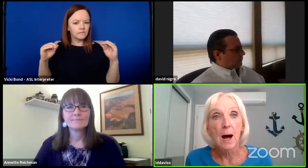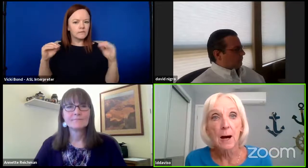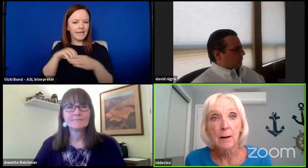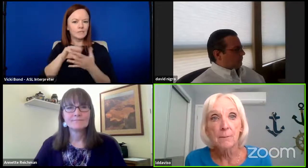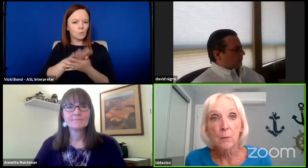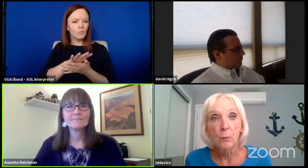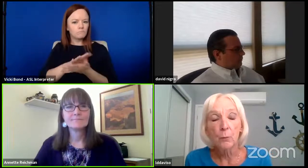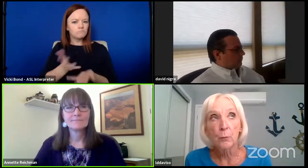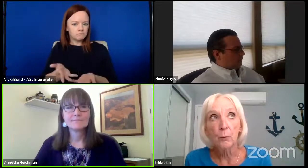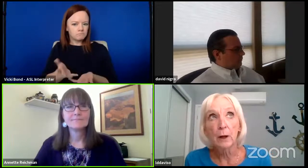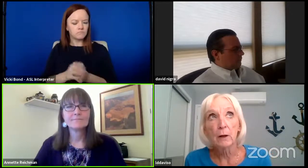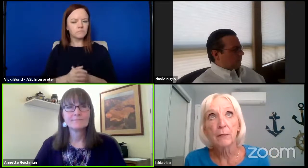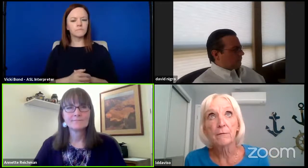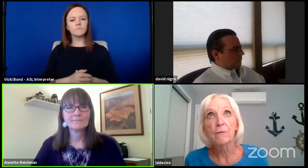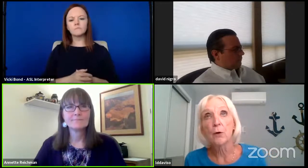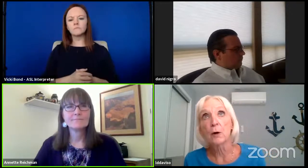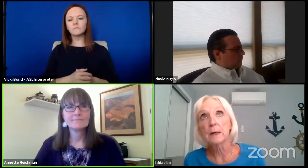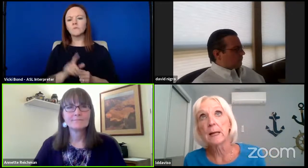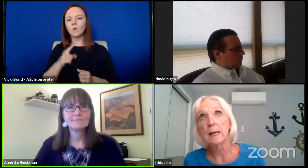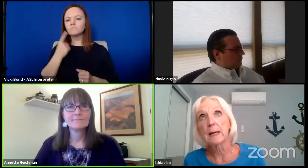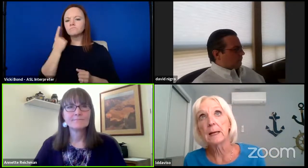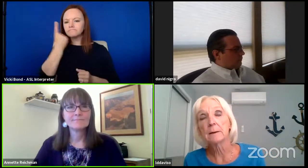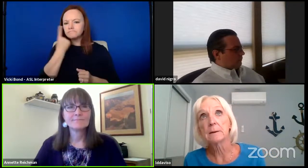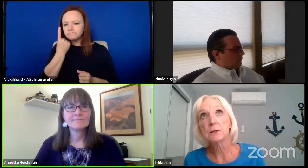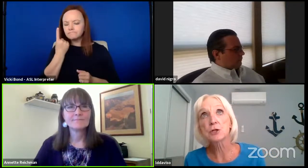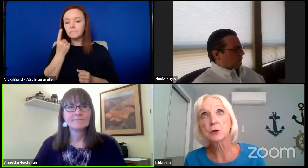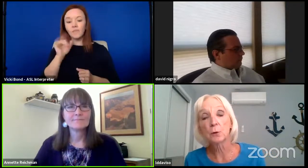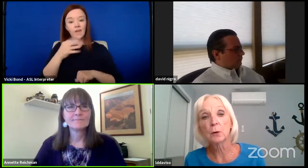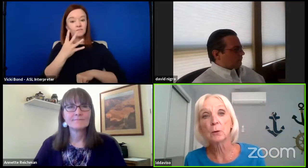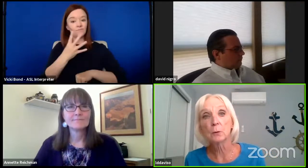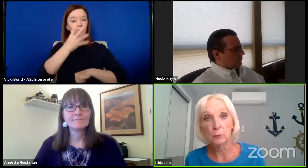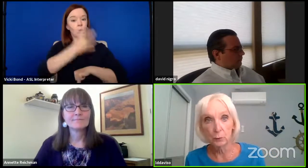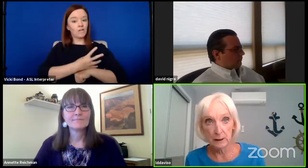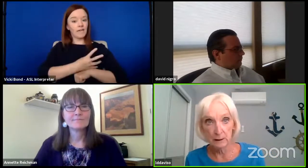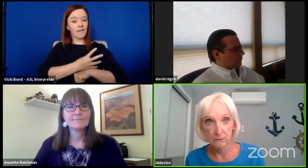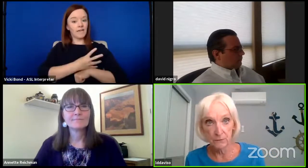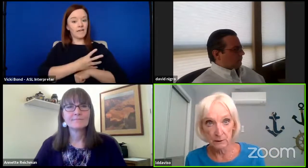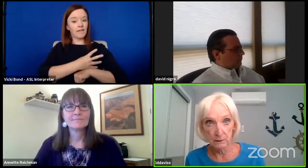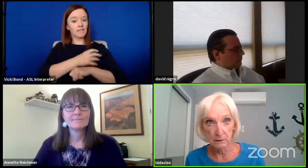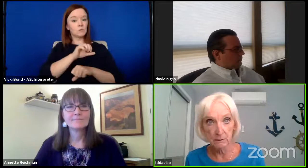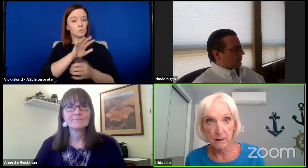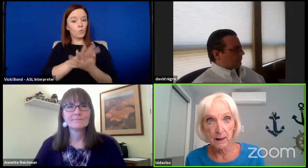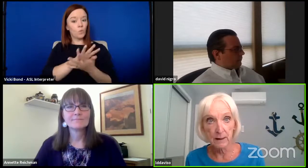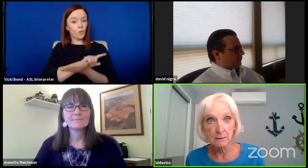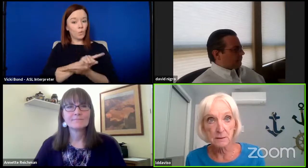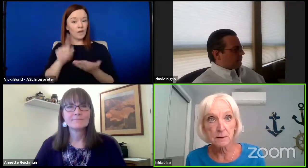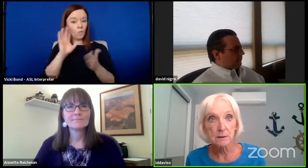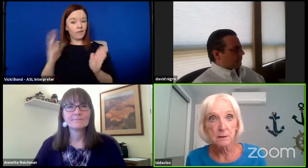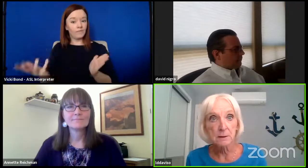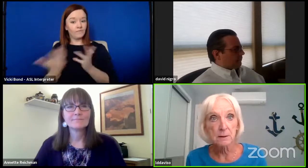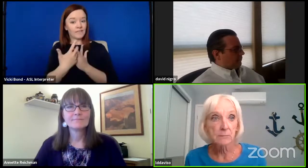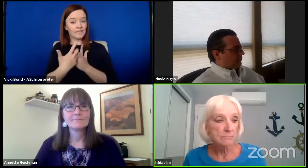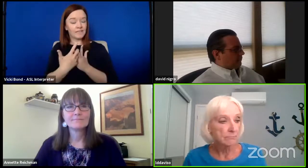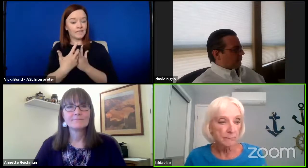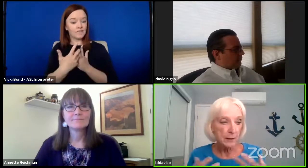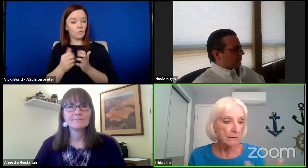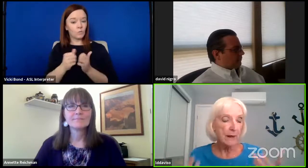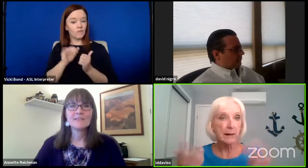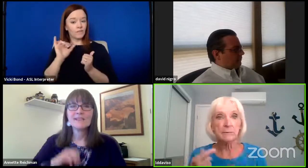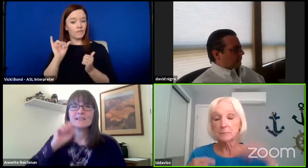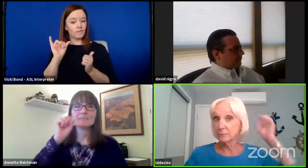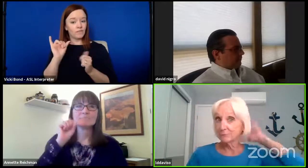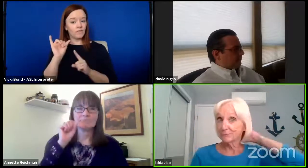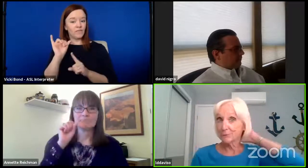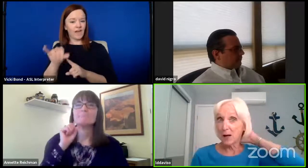school. Will the 4-day school week fit that